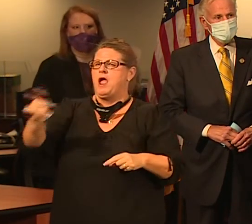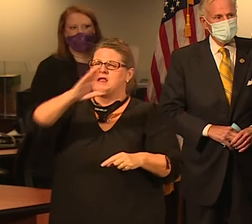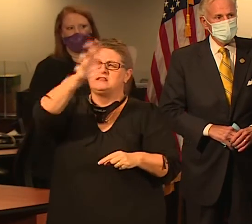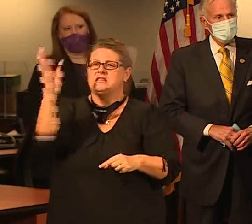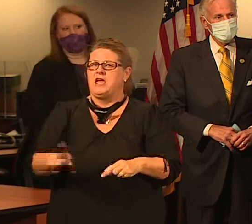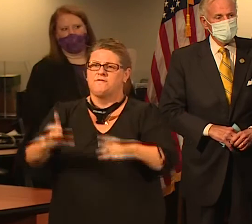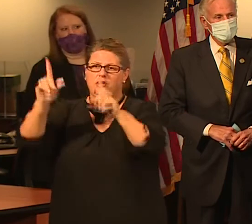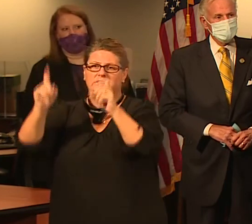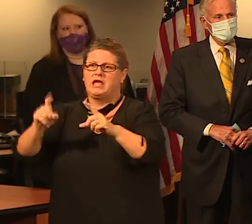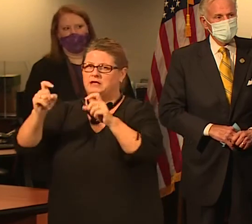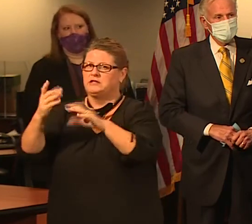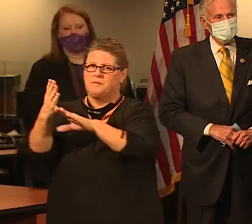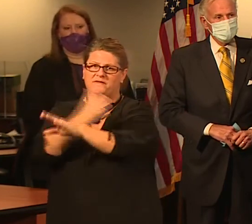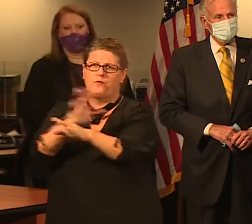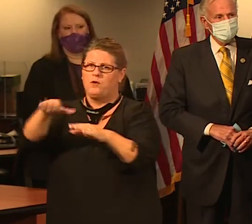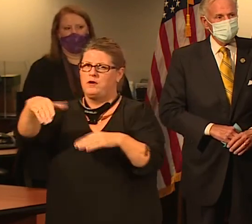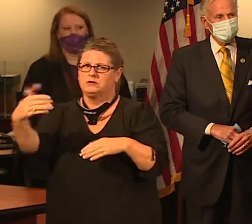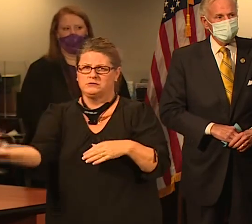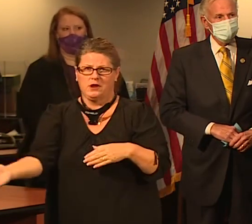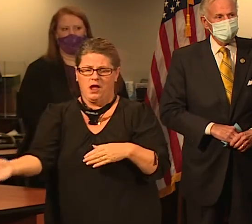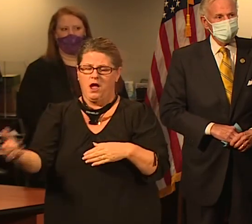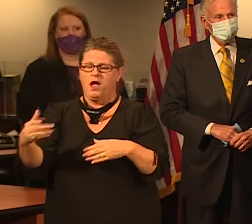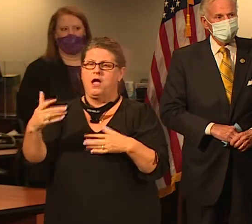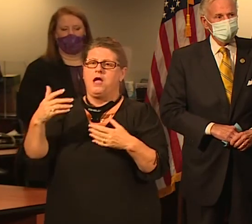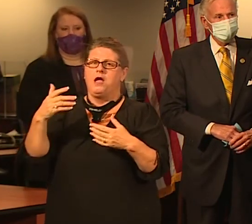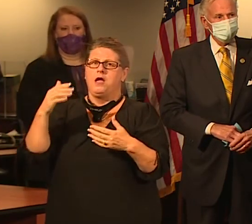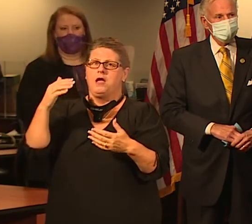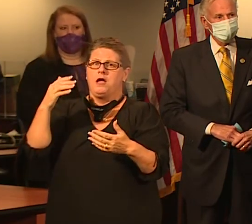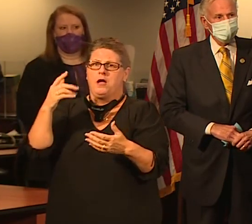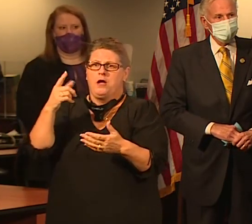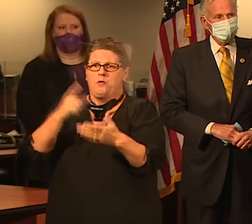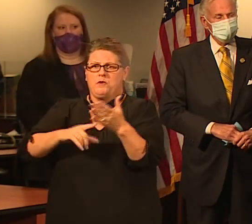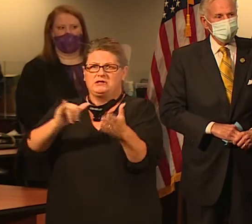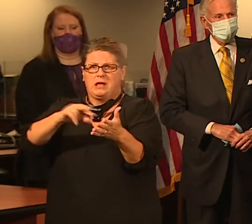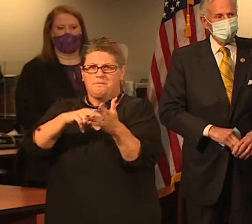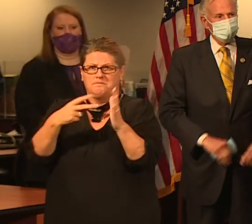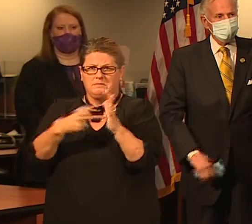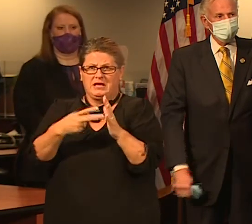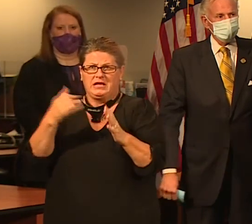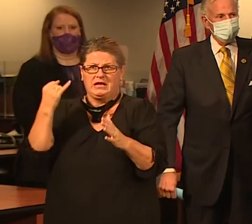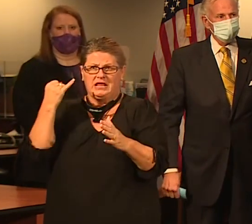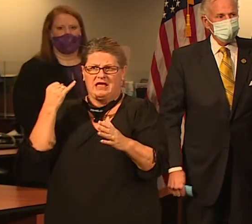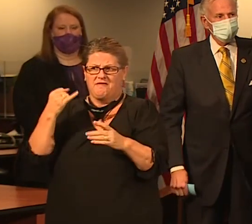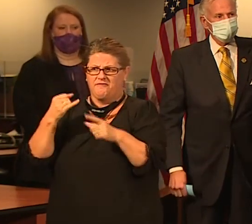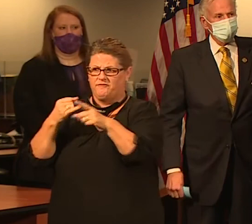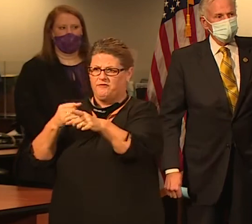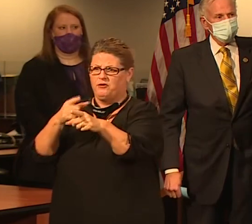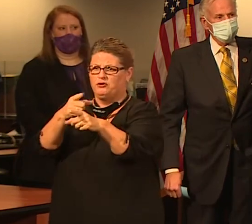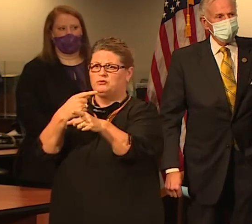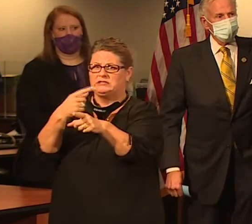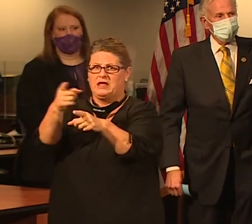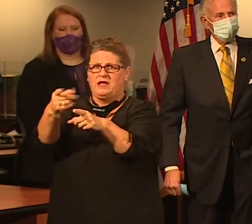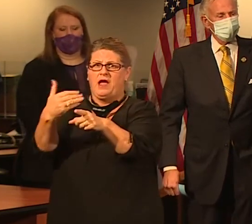maybe don't trust those death numbers because their loved one actually was never tested for COVID, but it shows up on that certificate?